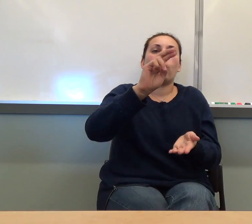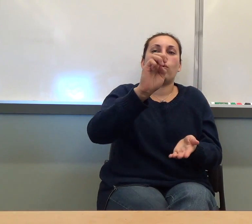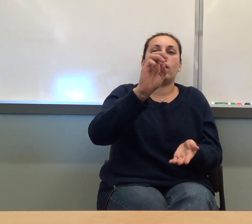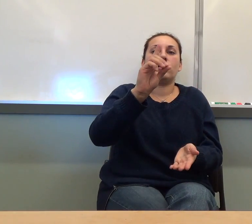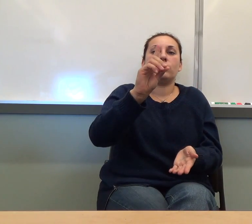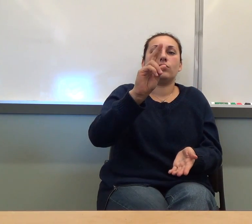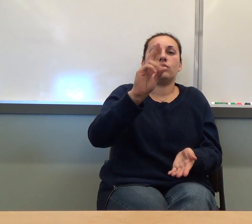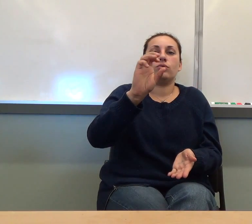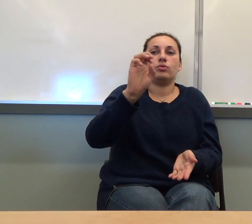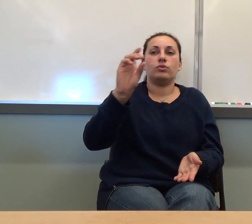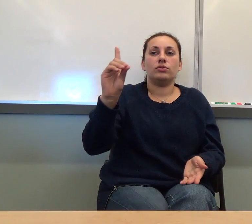answer?